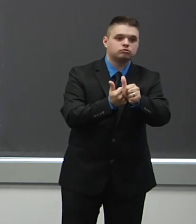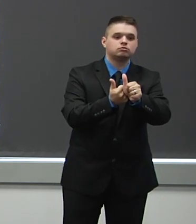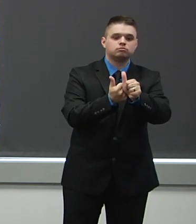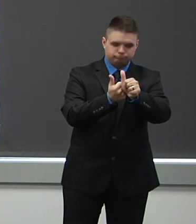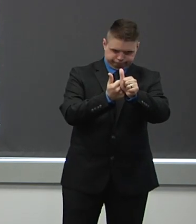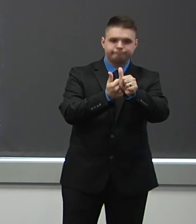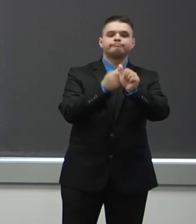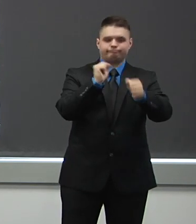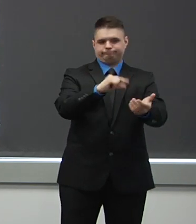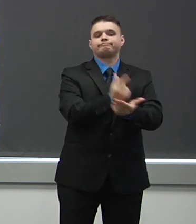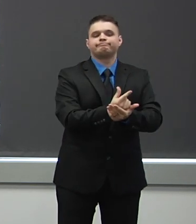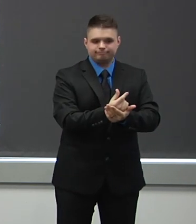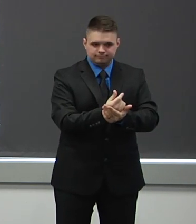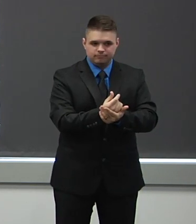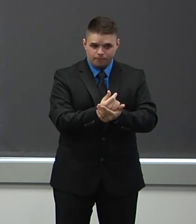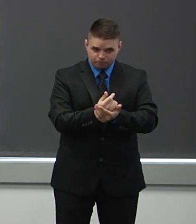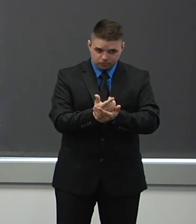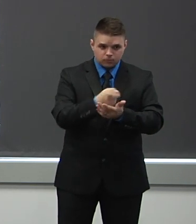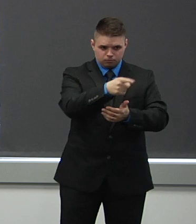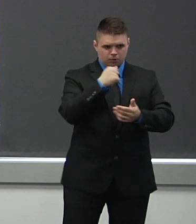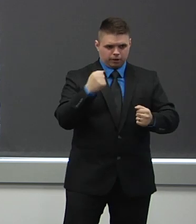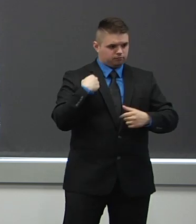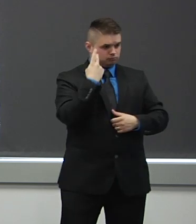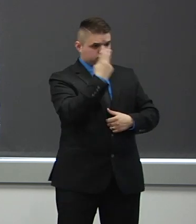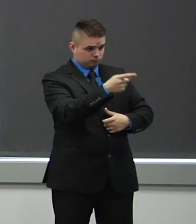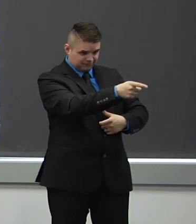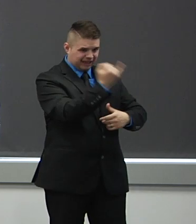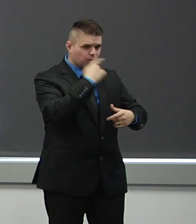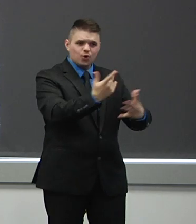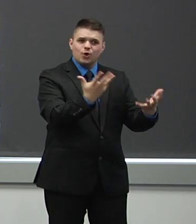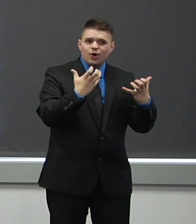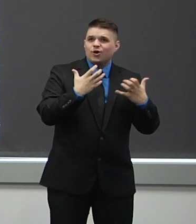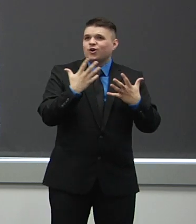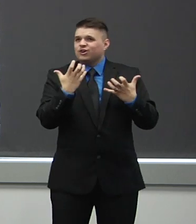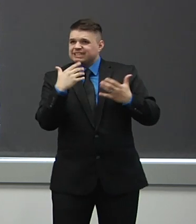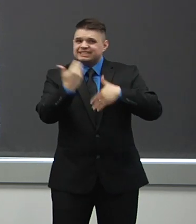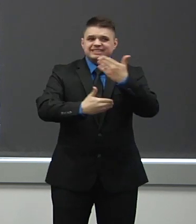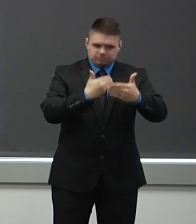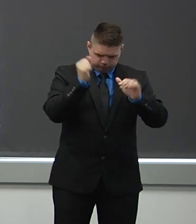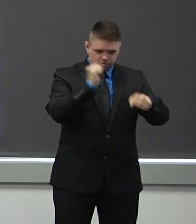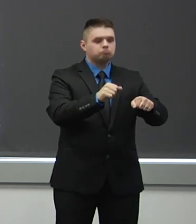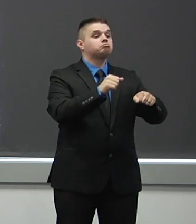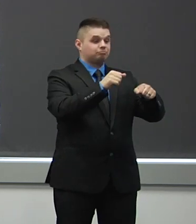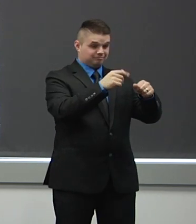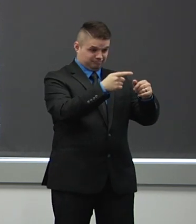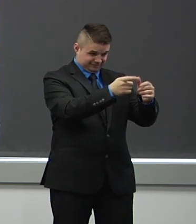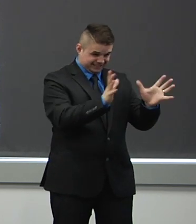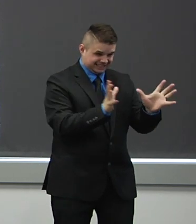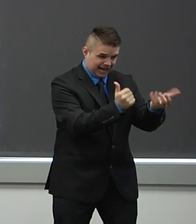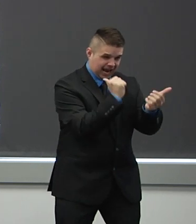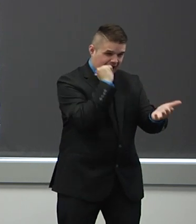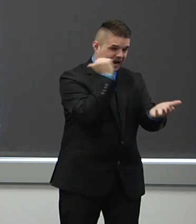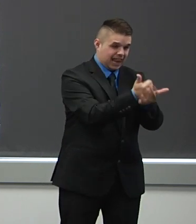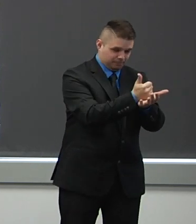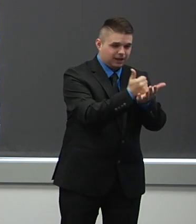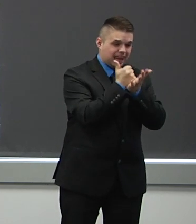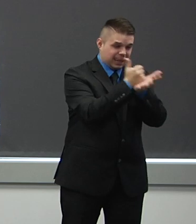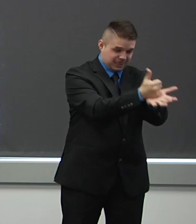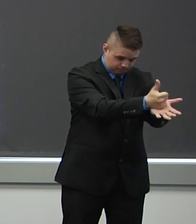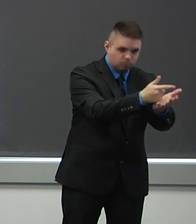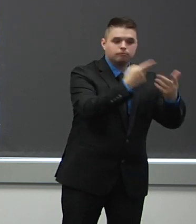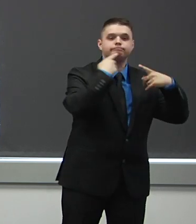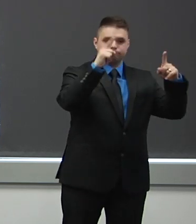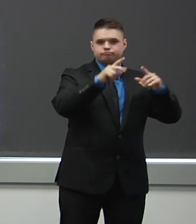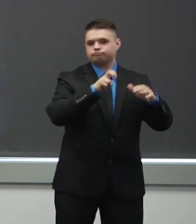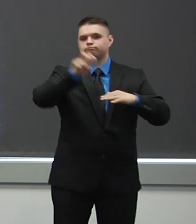to show that they have an understanding of the content and to get them to where they need to be to pass that class. Now, we can do